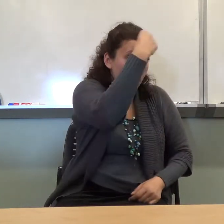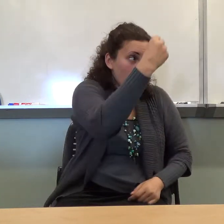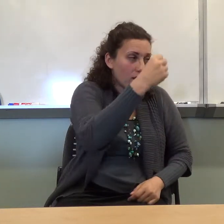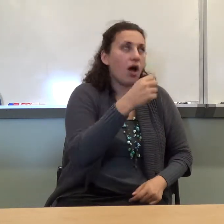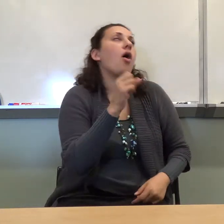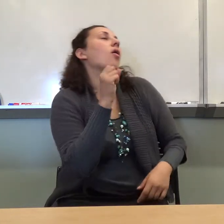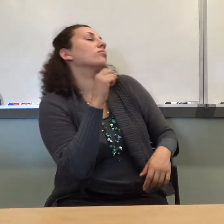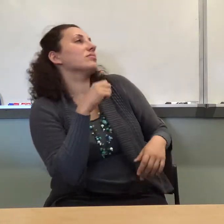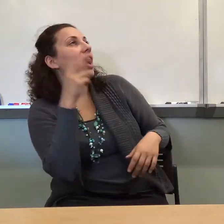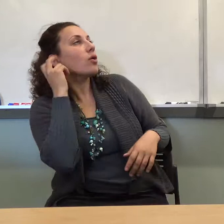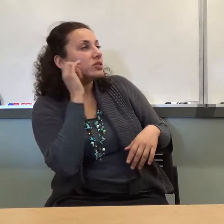just haven't memorized it yet.